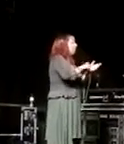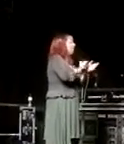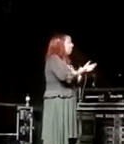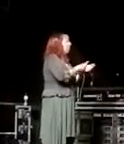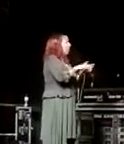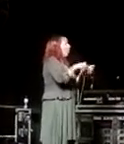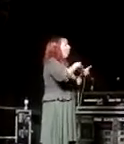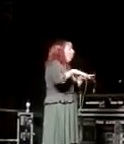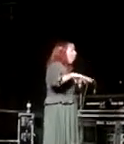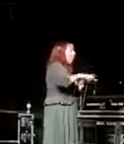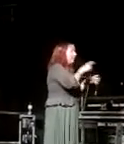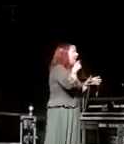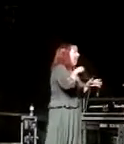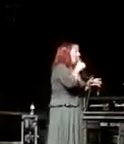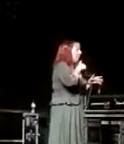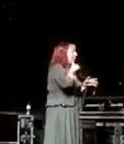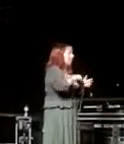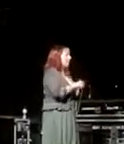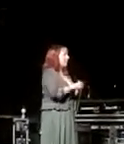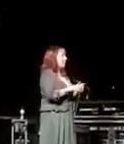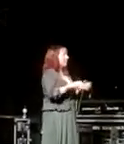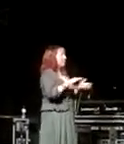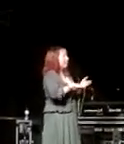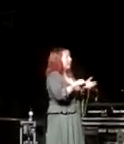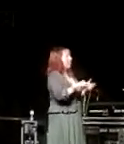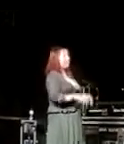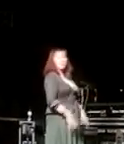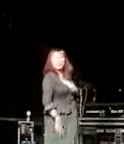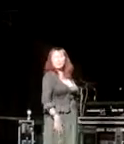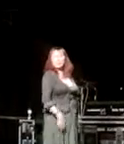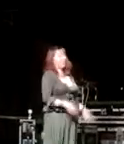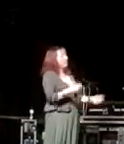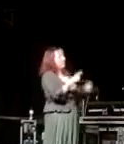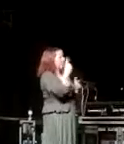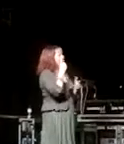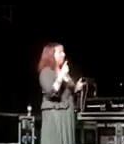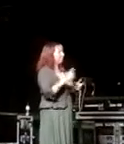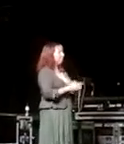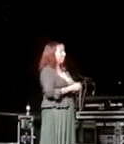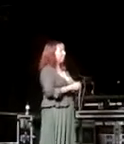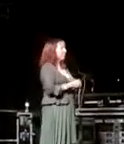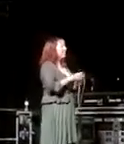The silver medal winner, Mighty Oak Captain Bob.